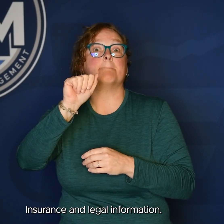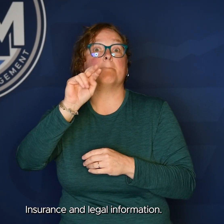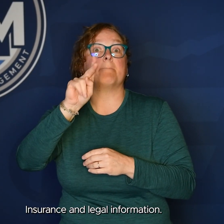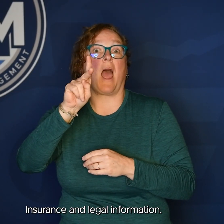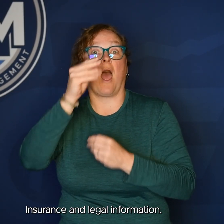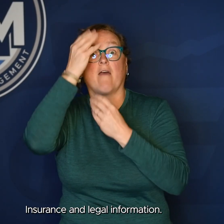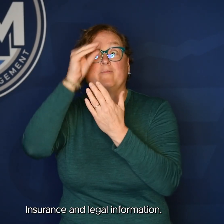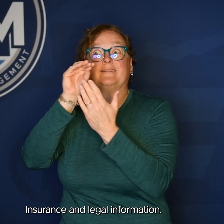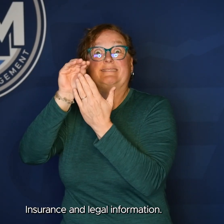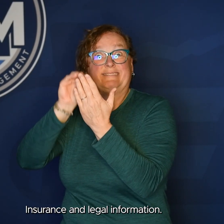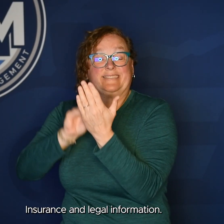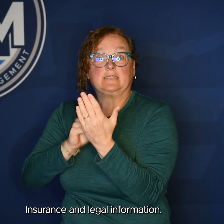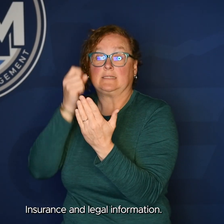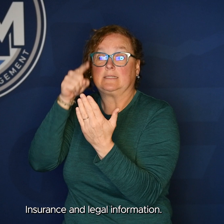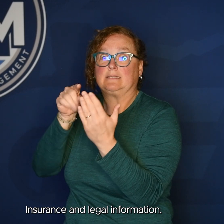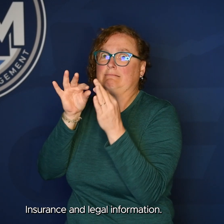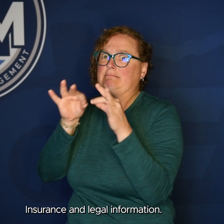Insurance and legal information.